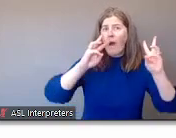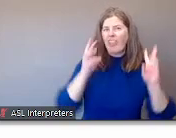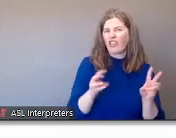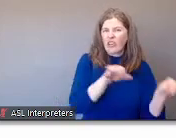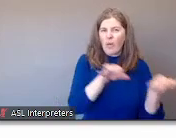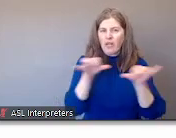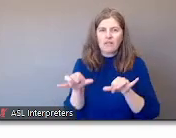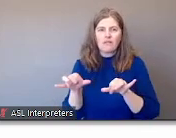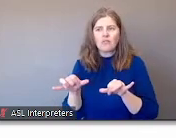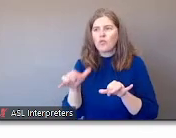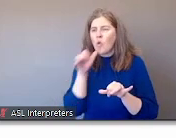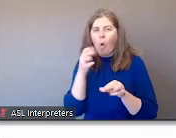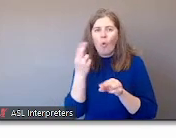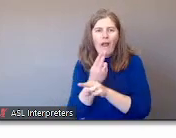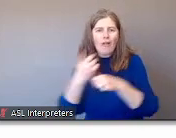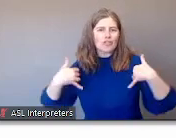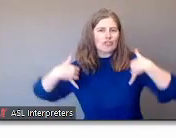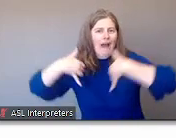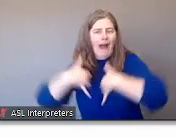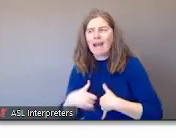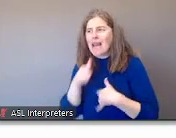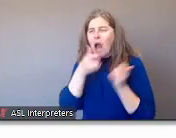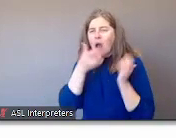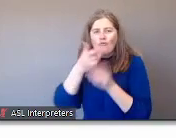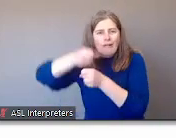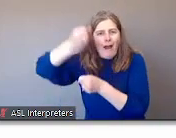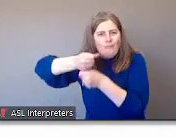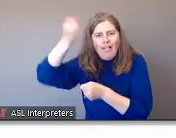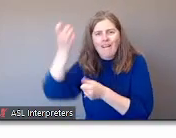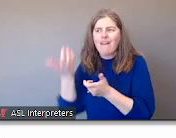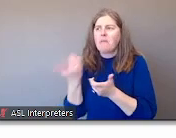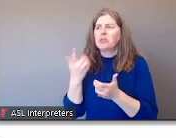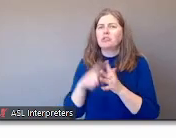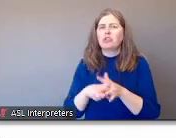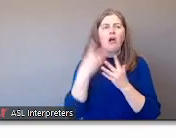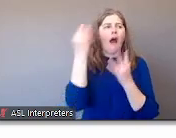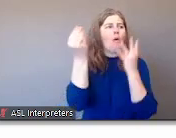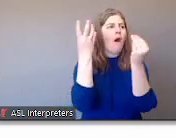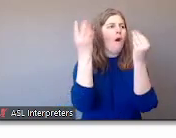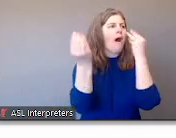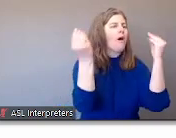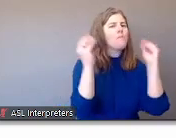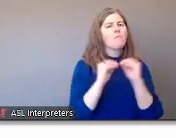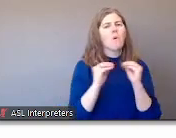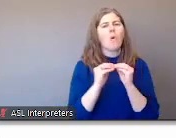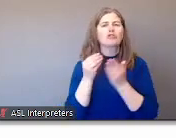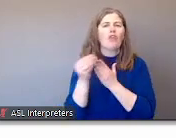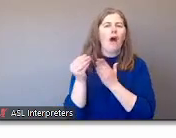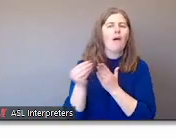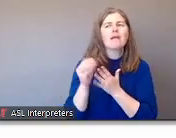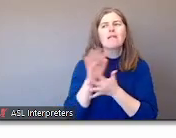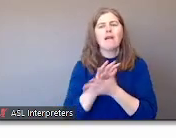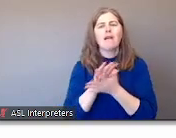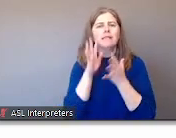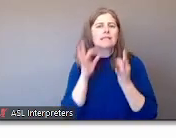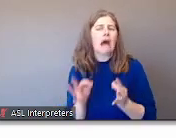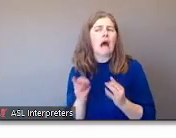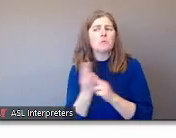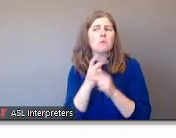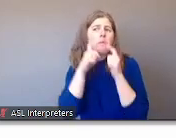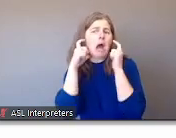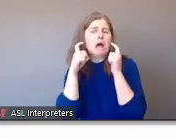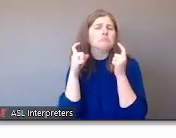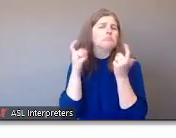won't bring along a heavy jacket or an umbrella. You might start going out, shopping. You might choose to wear a mask or